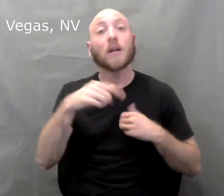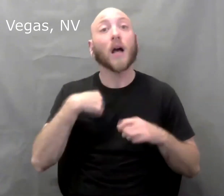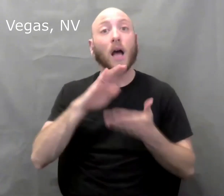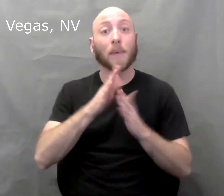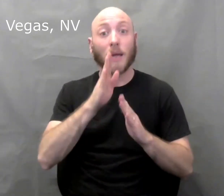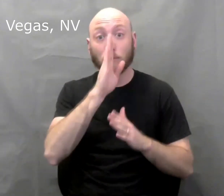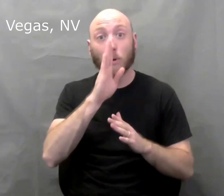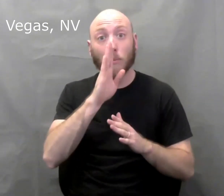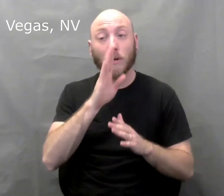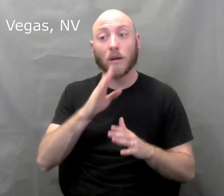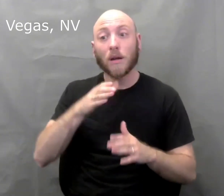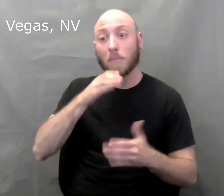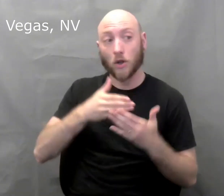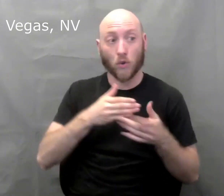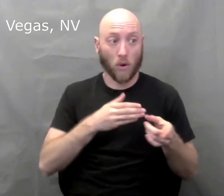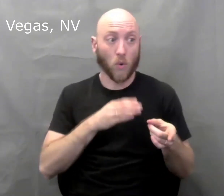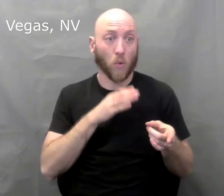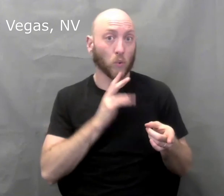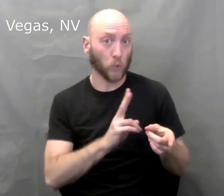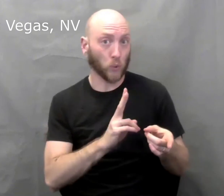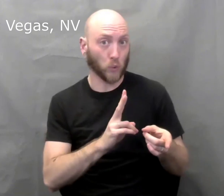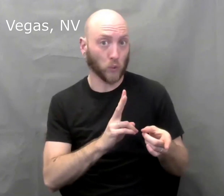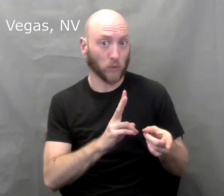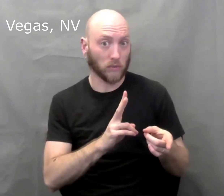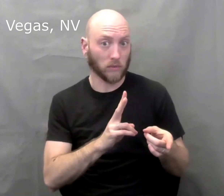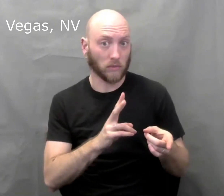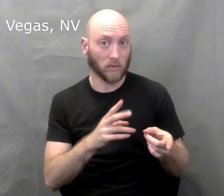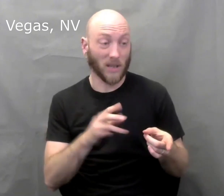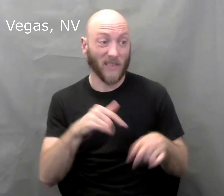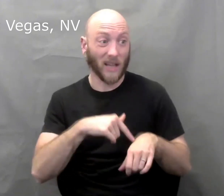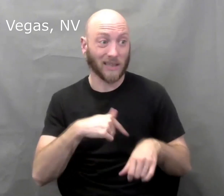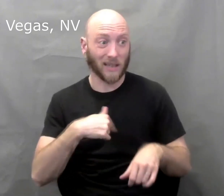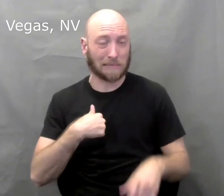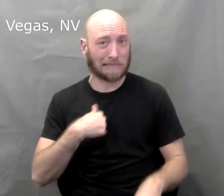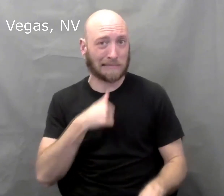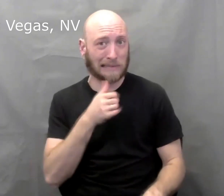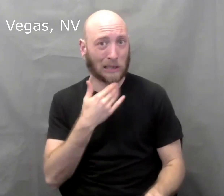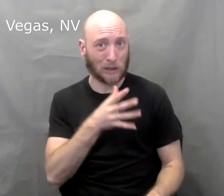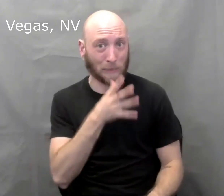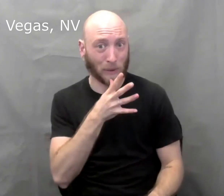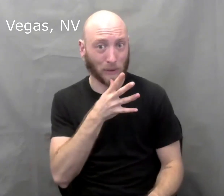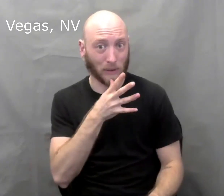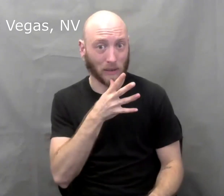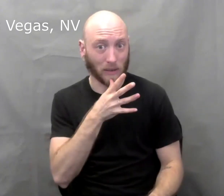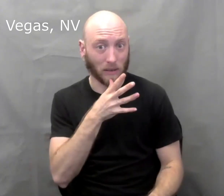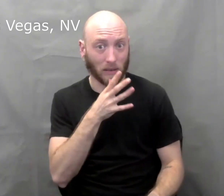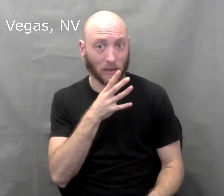2 years old, and I was not a good mother to her, and I got sober not knowing how to be a mom.